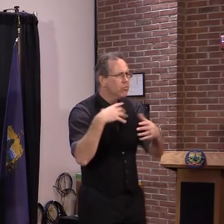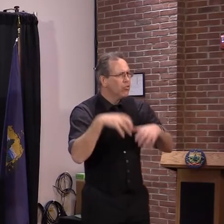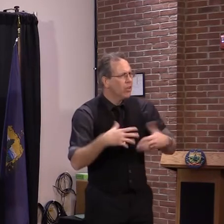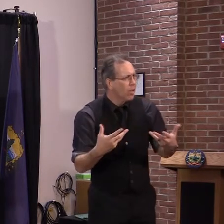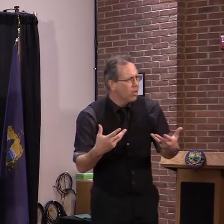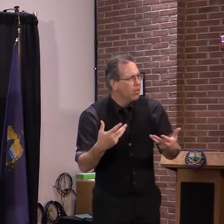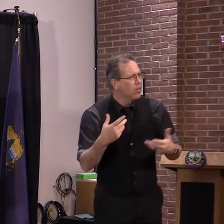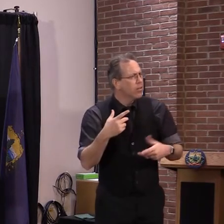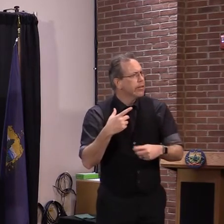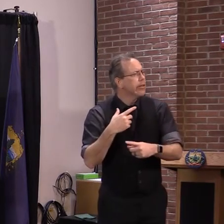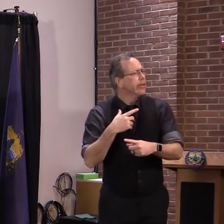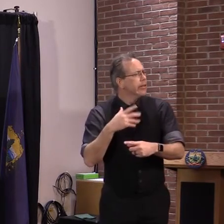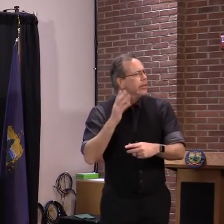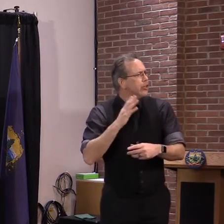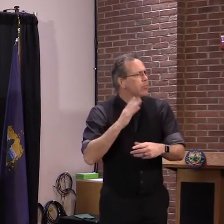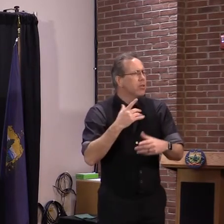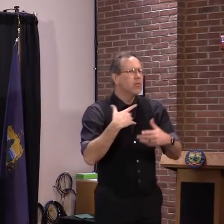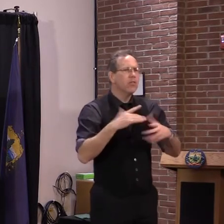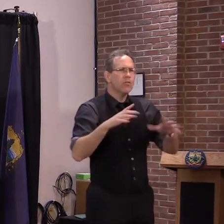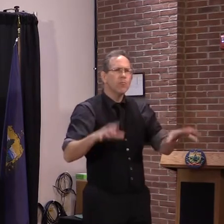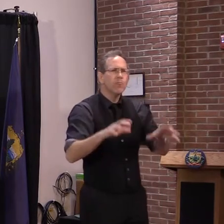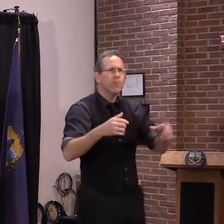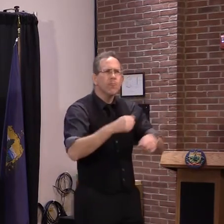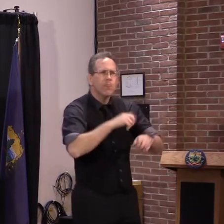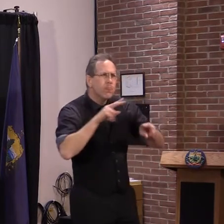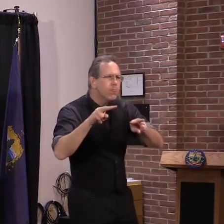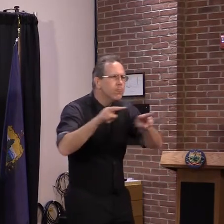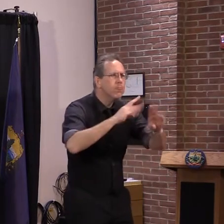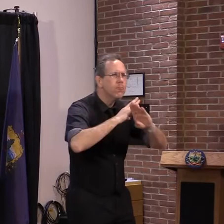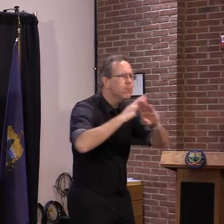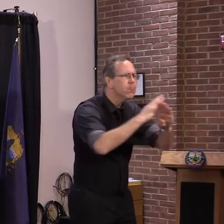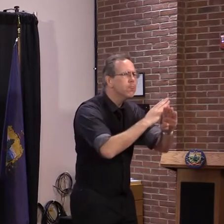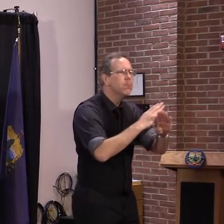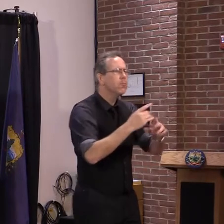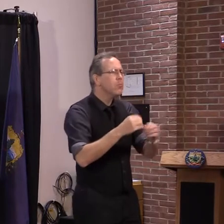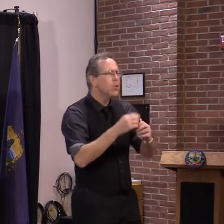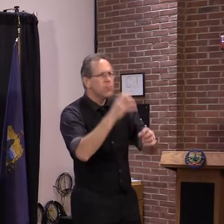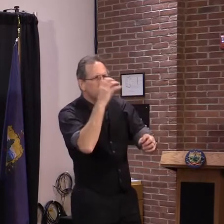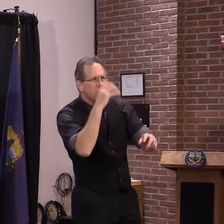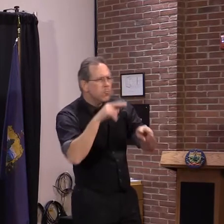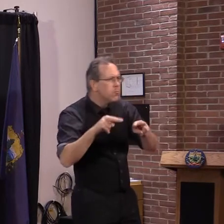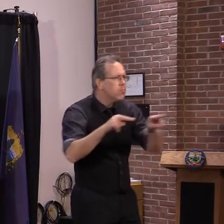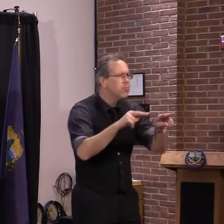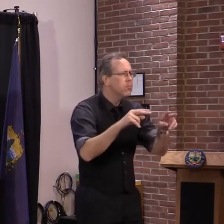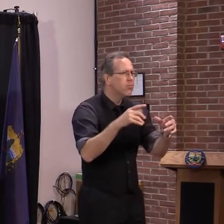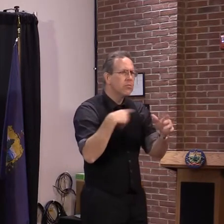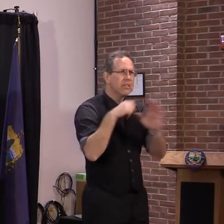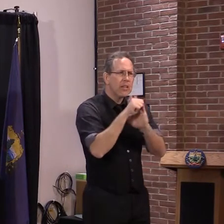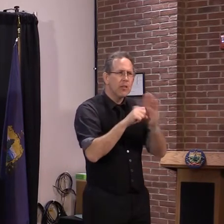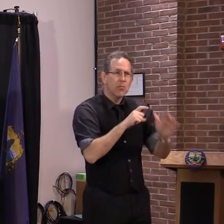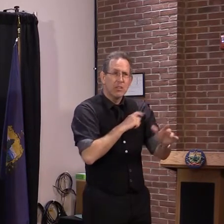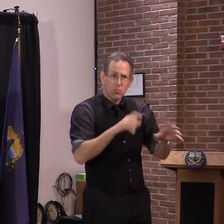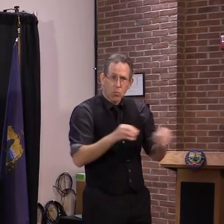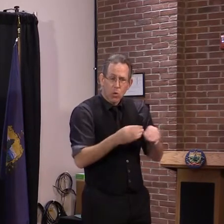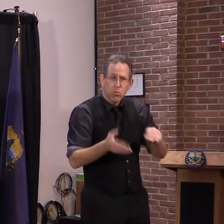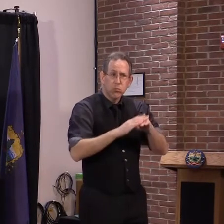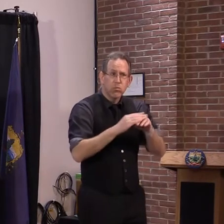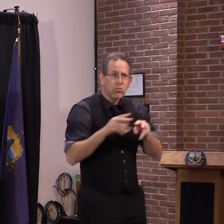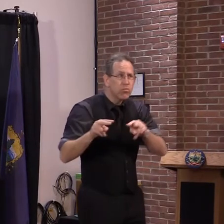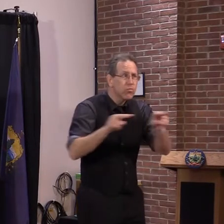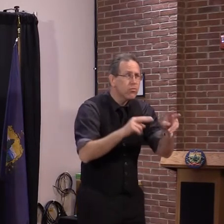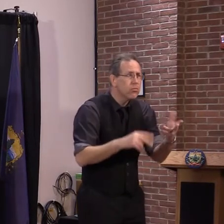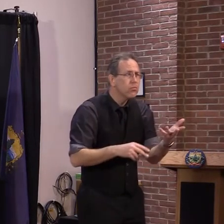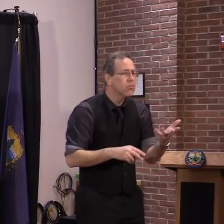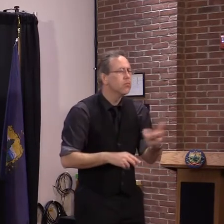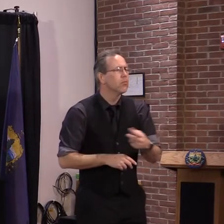successful. Is that something that might get increased as state police? I might ask Commissioner Sherling to respond